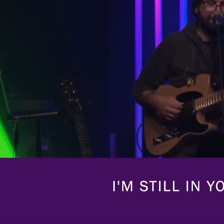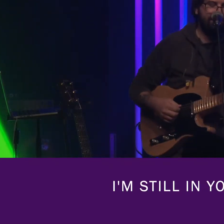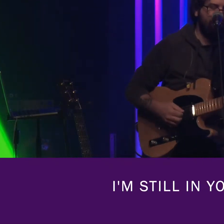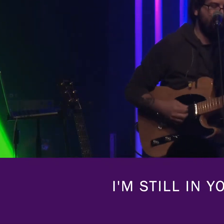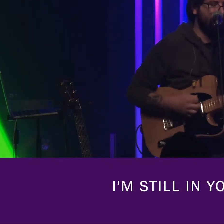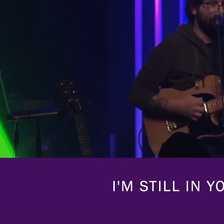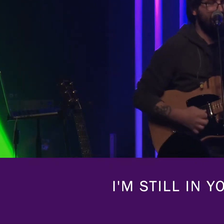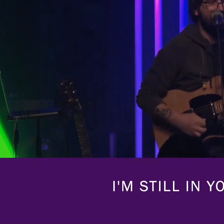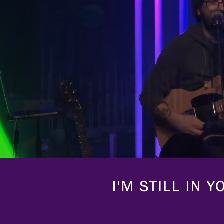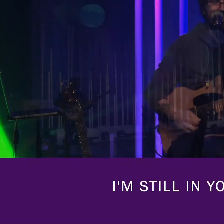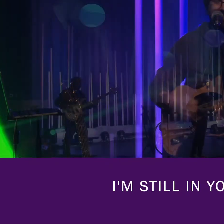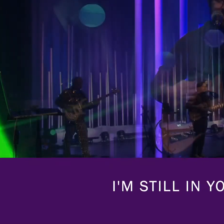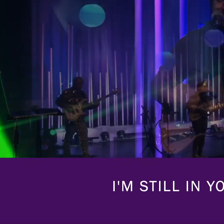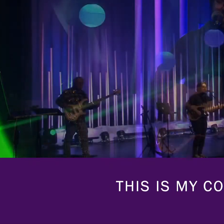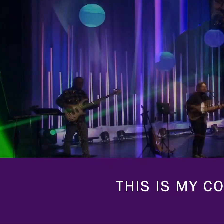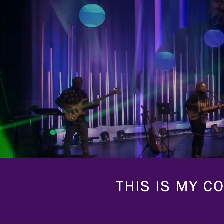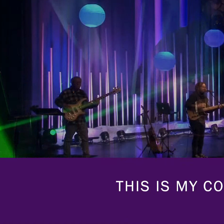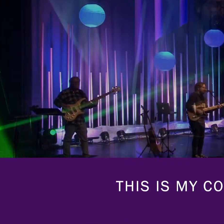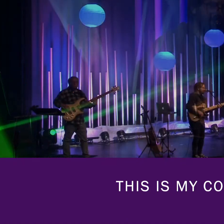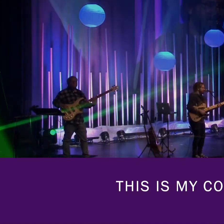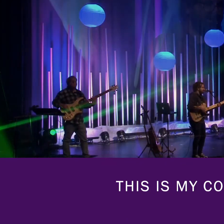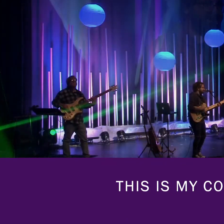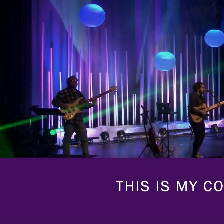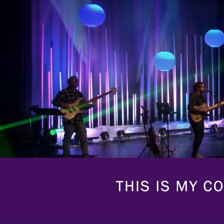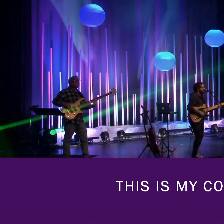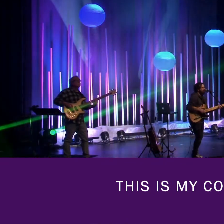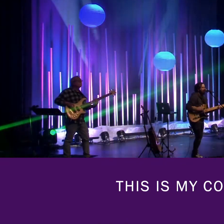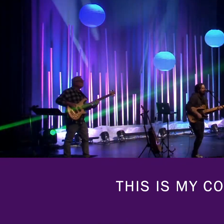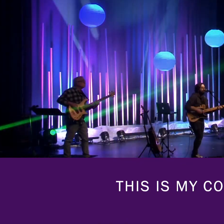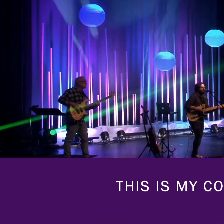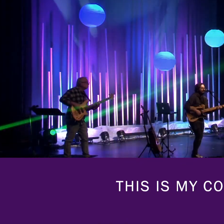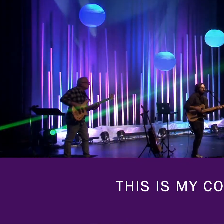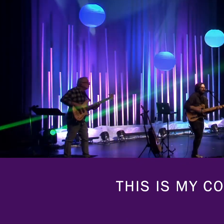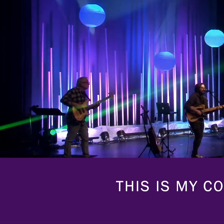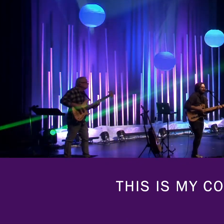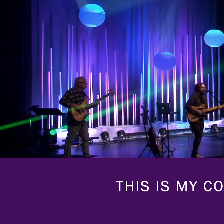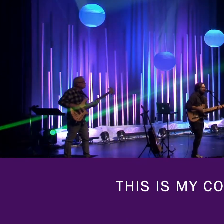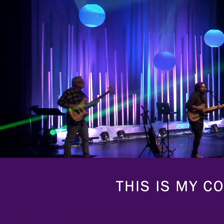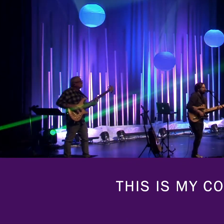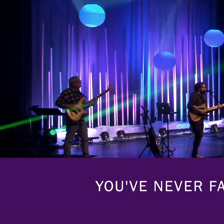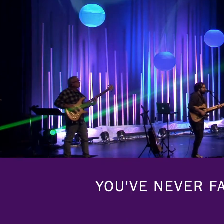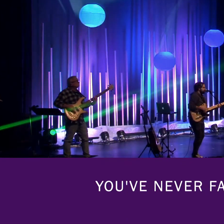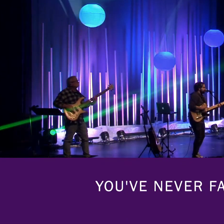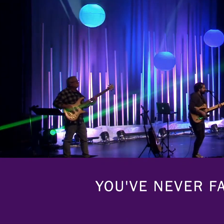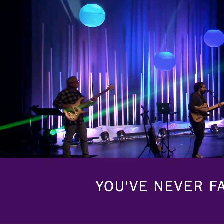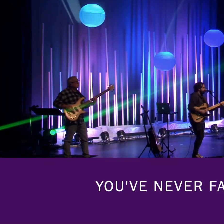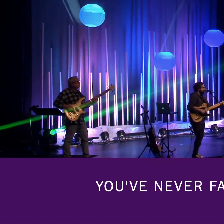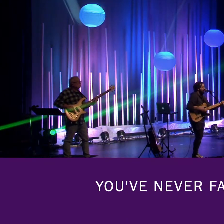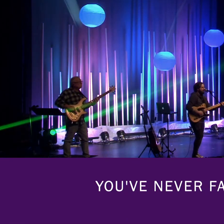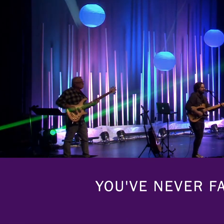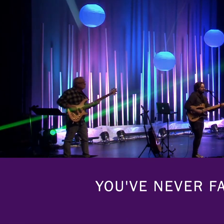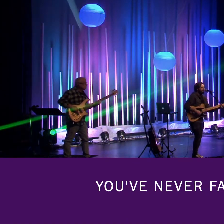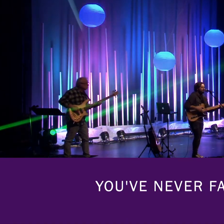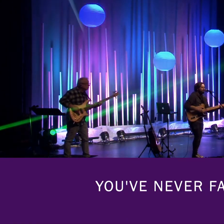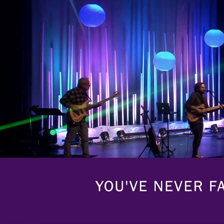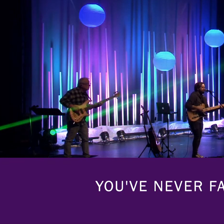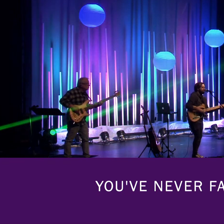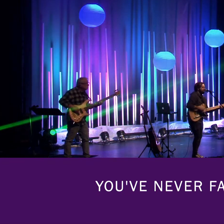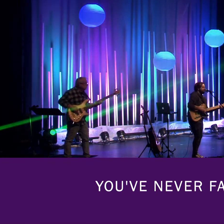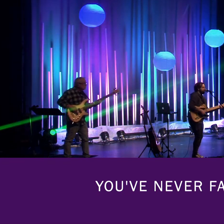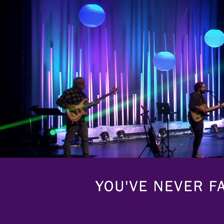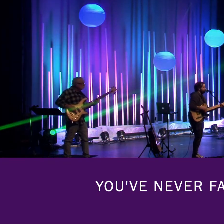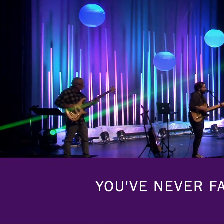Still in your hands. This is my confidence. You